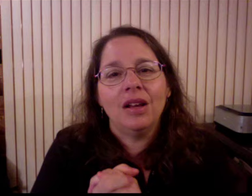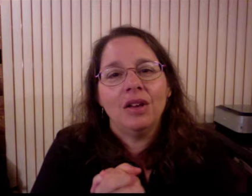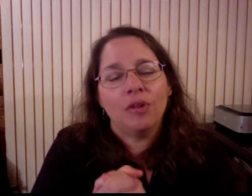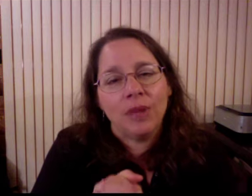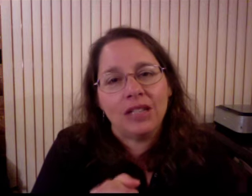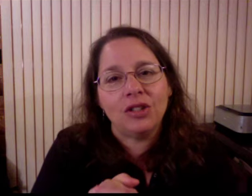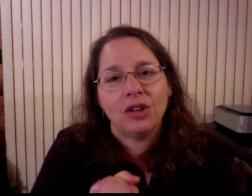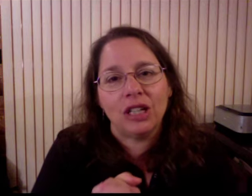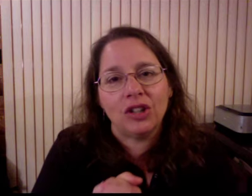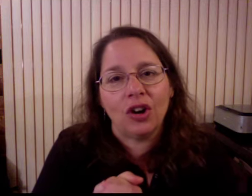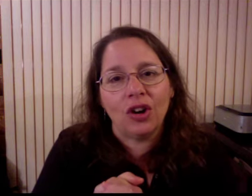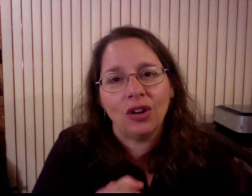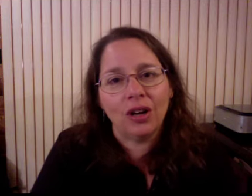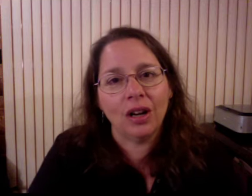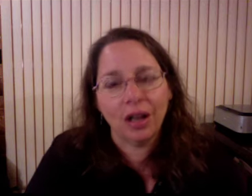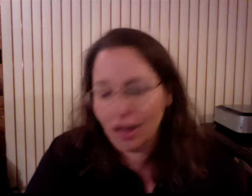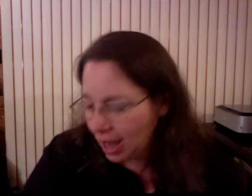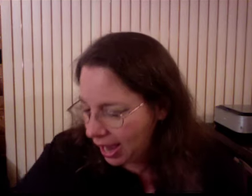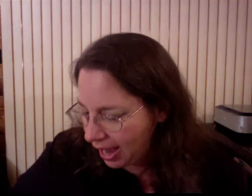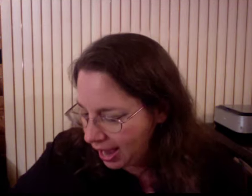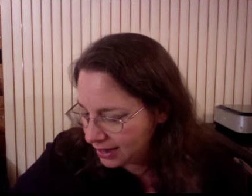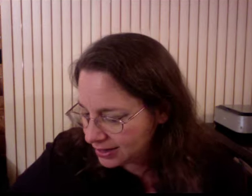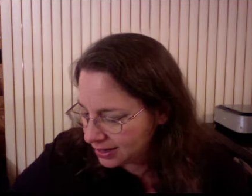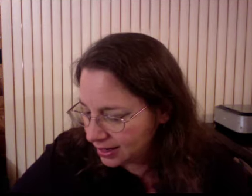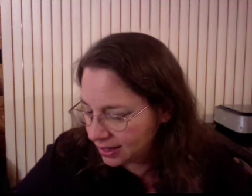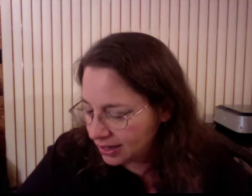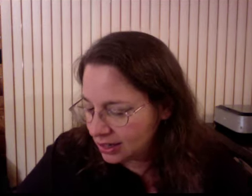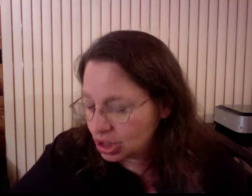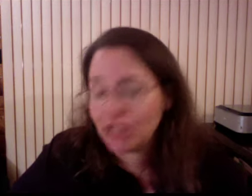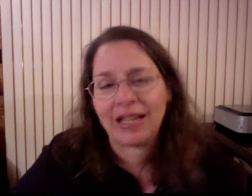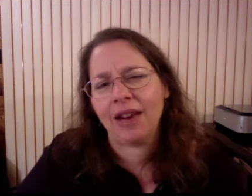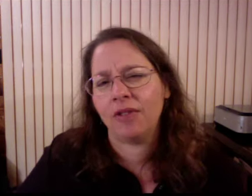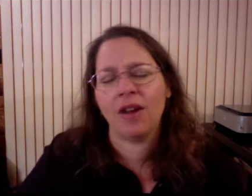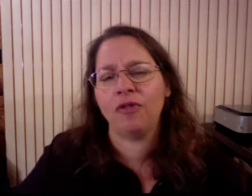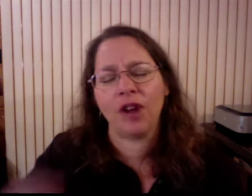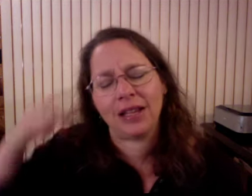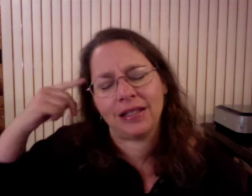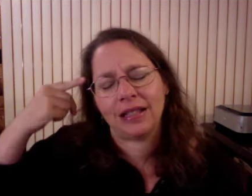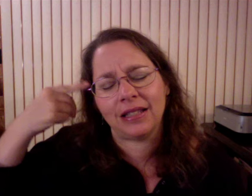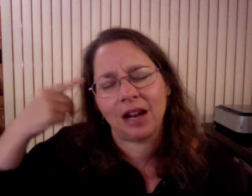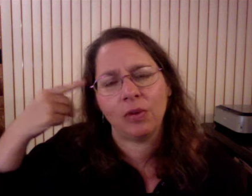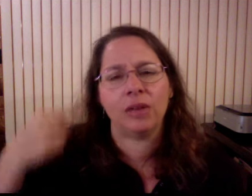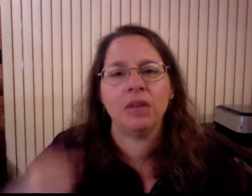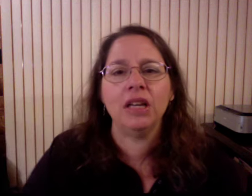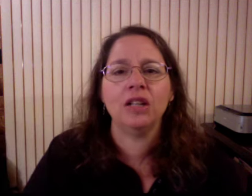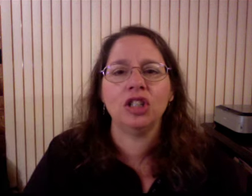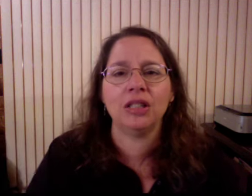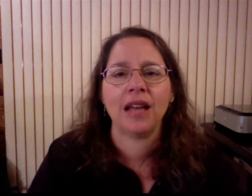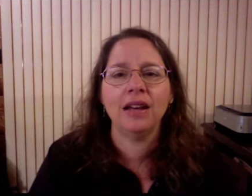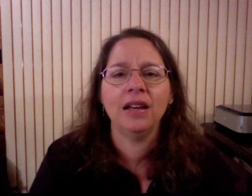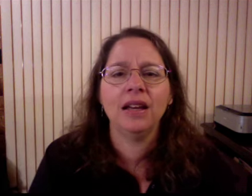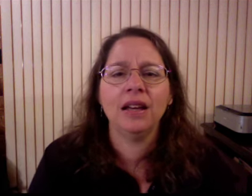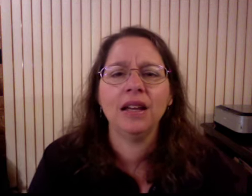for ministering to her. And she said a phrase that stuck with him. She said, "It's